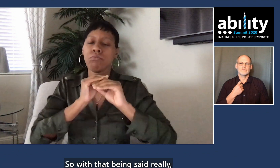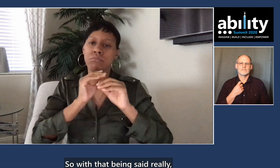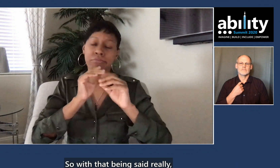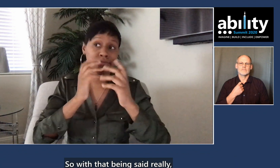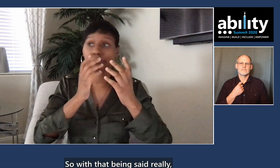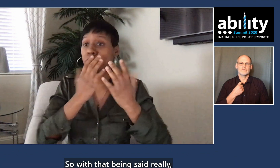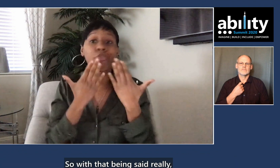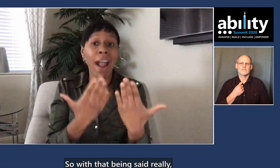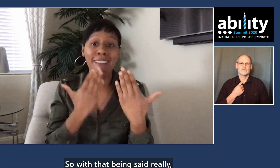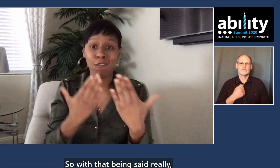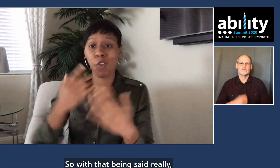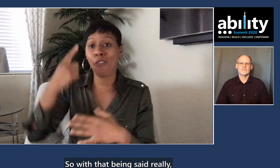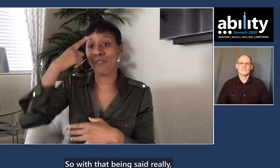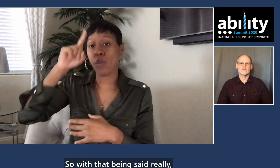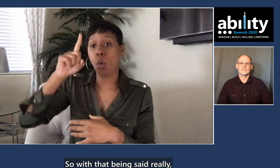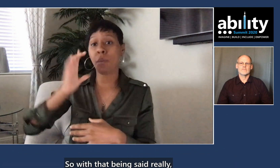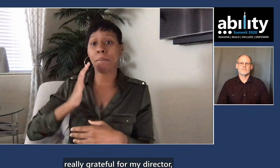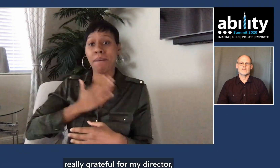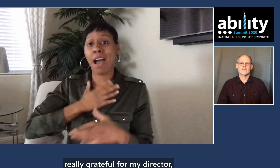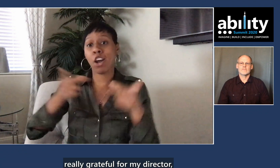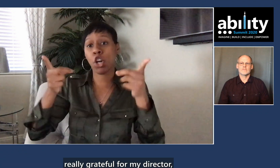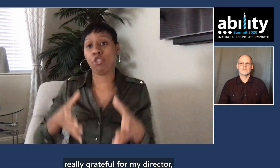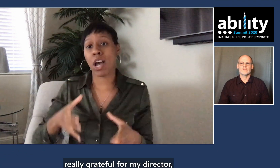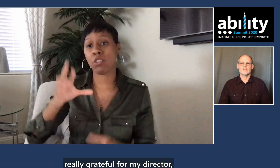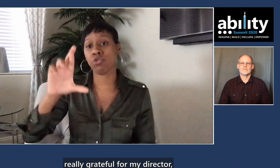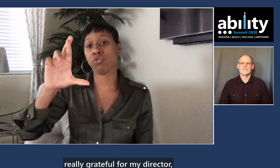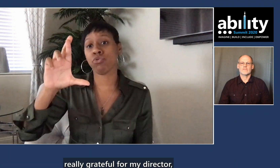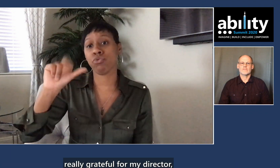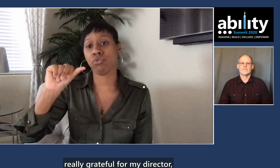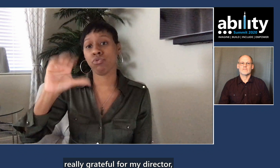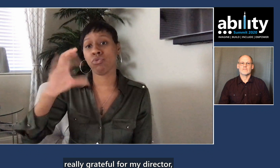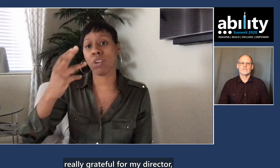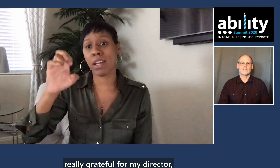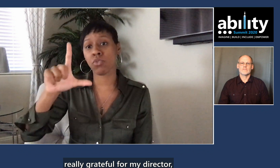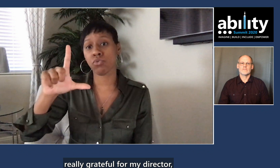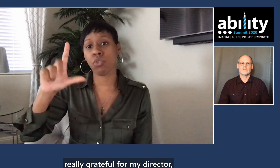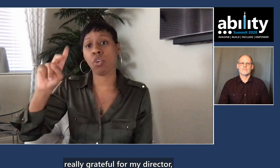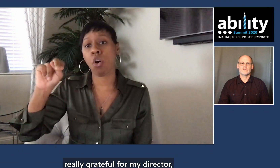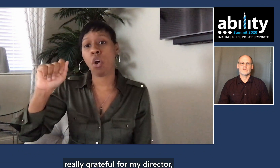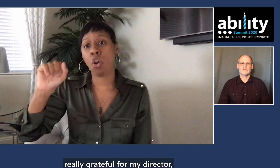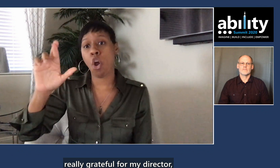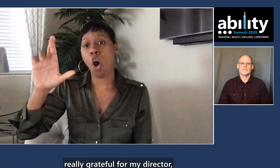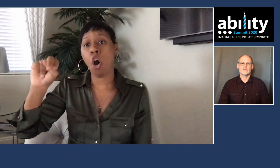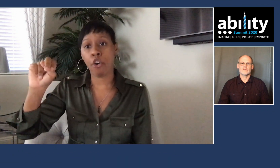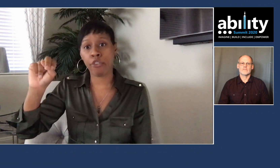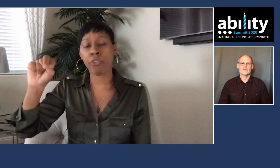said, really, really grateful for my director,